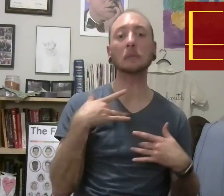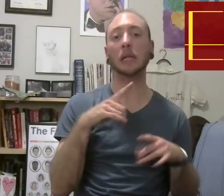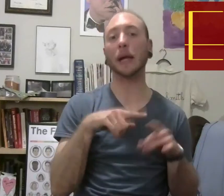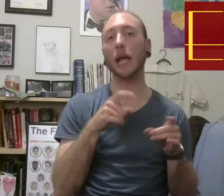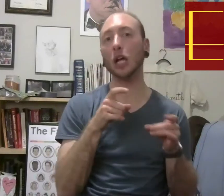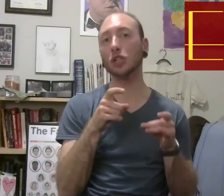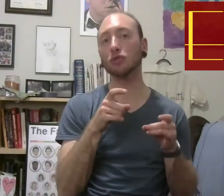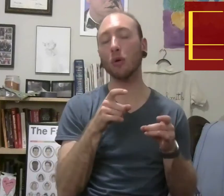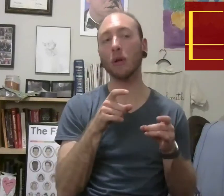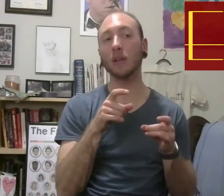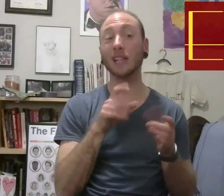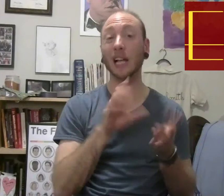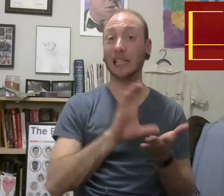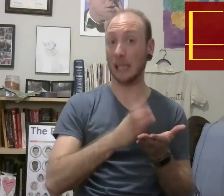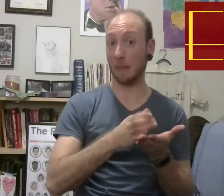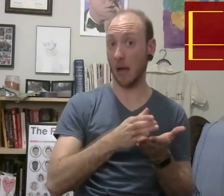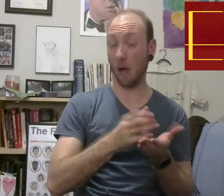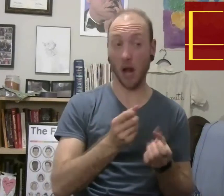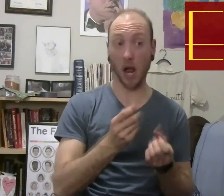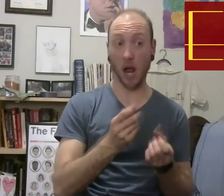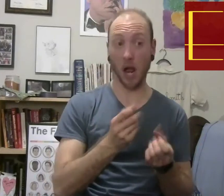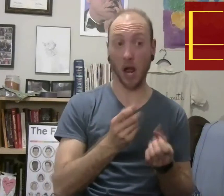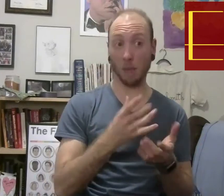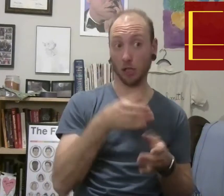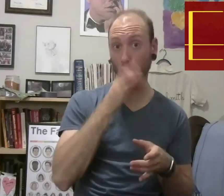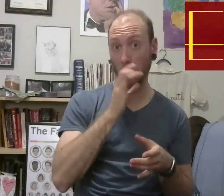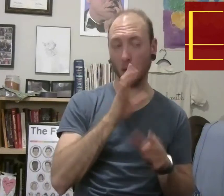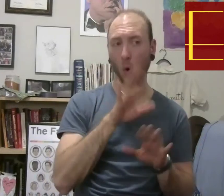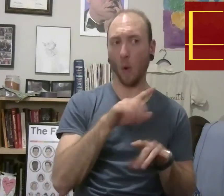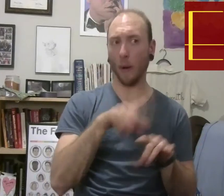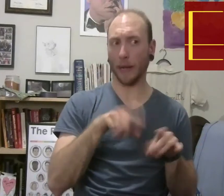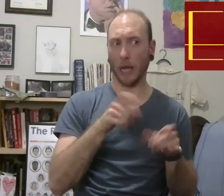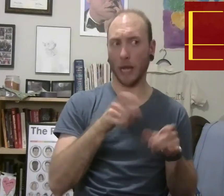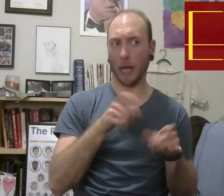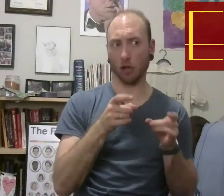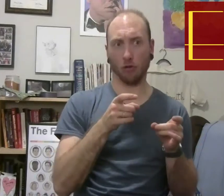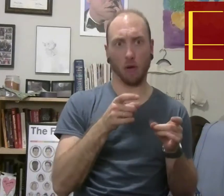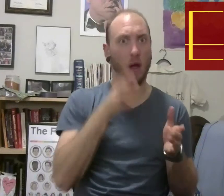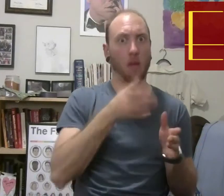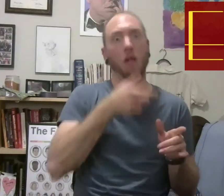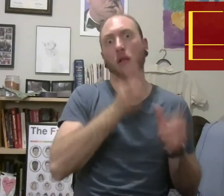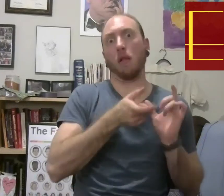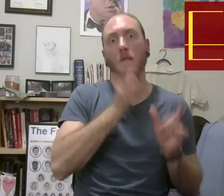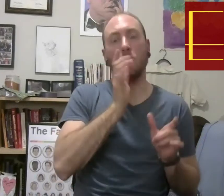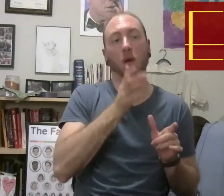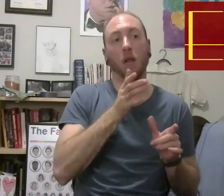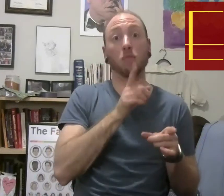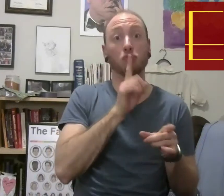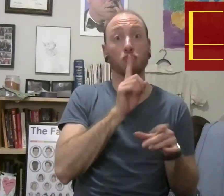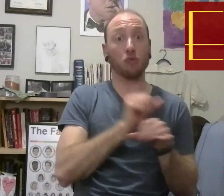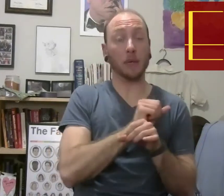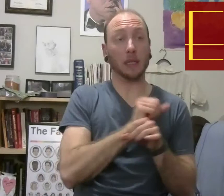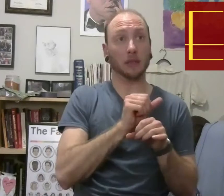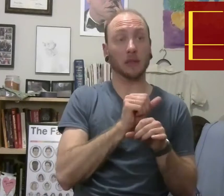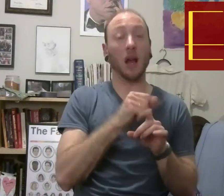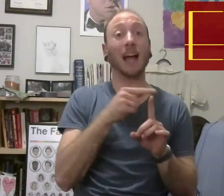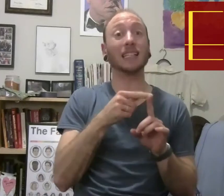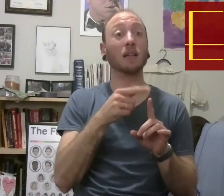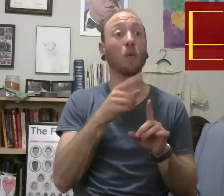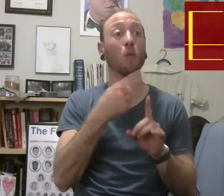that I consume when I start drinking alcohol. But I truly, like, till I was a month sober, I thought that was how